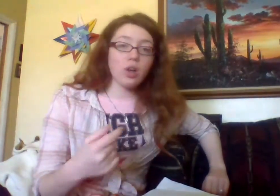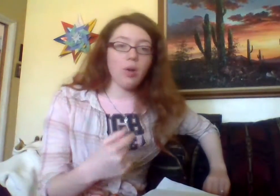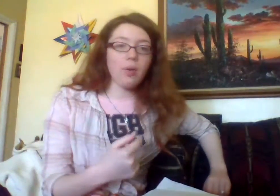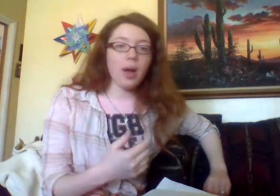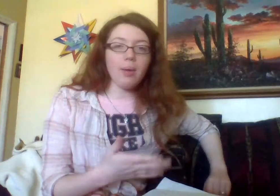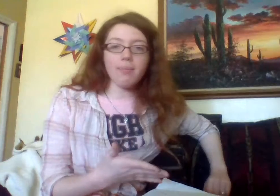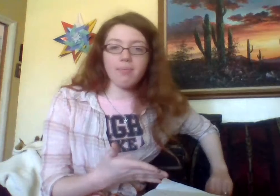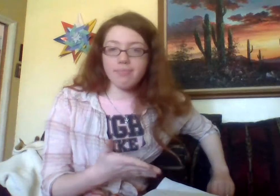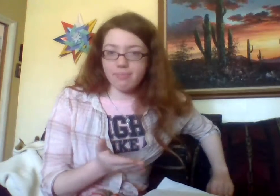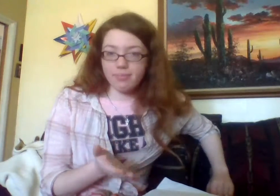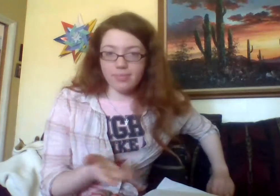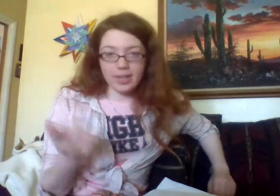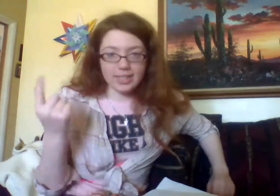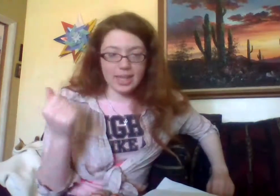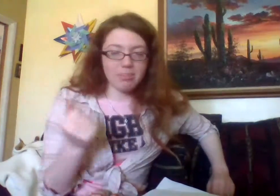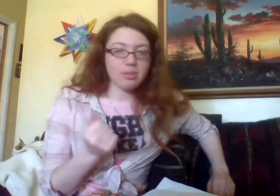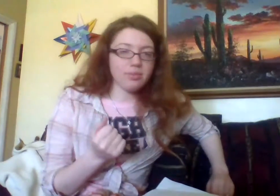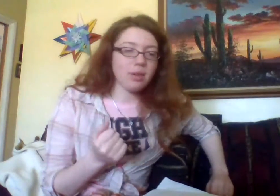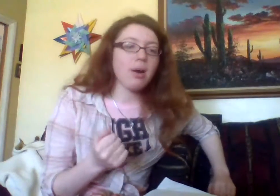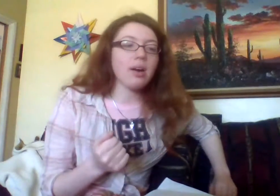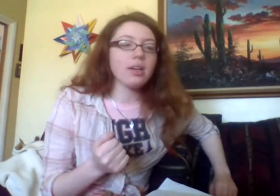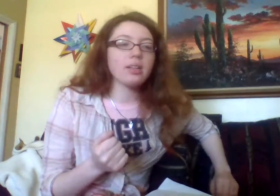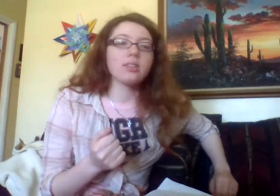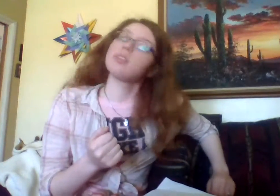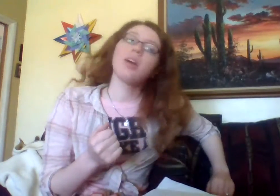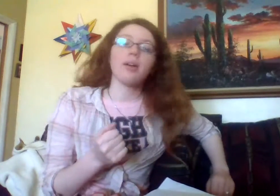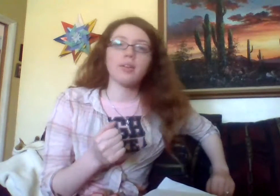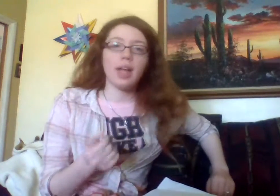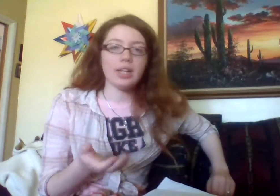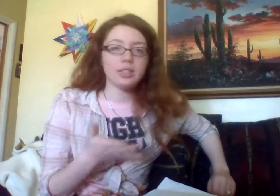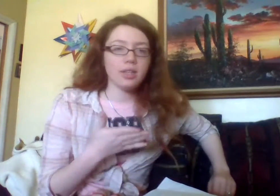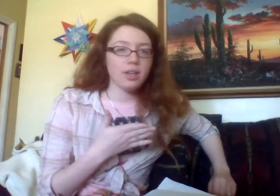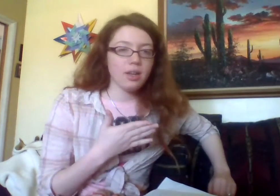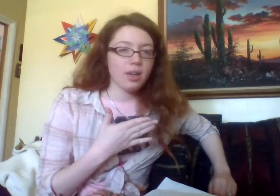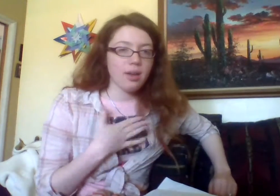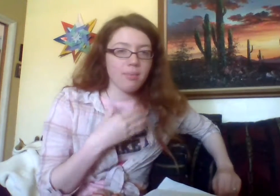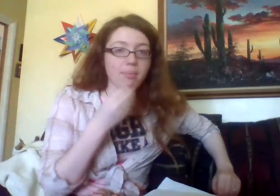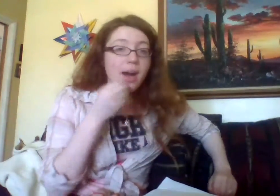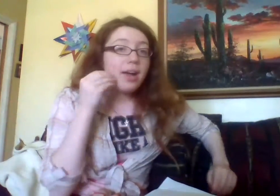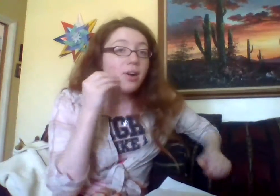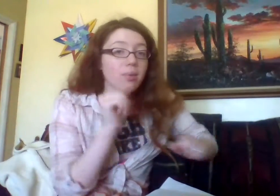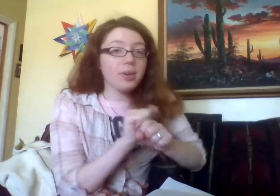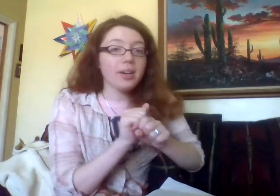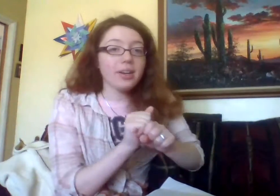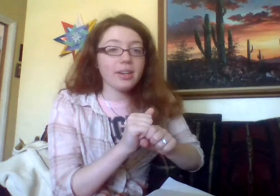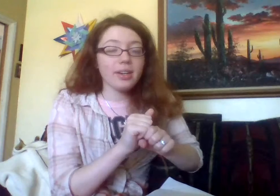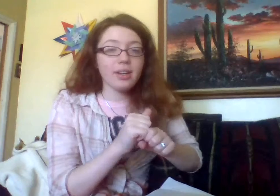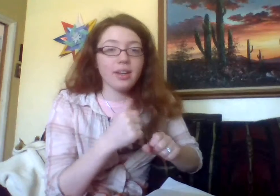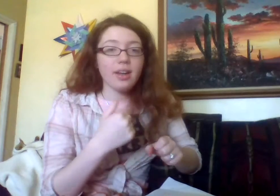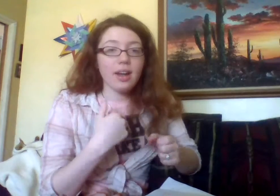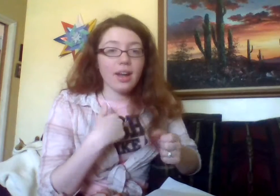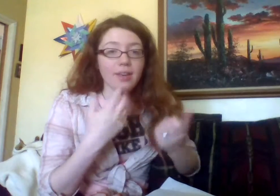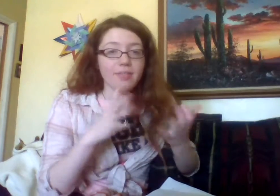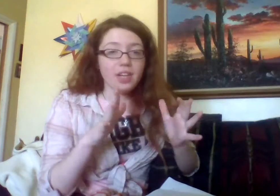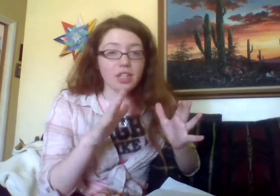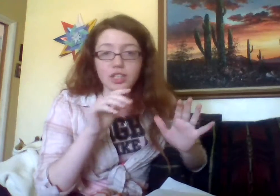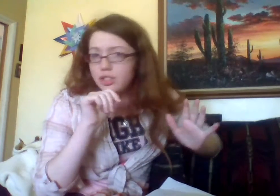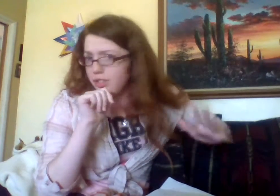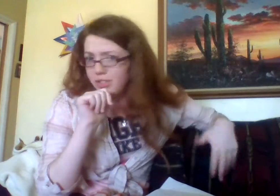So, one example from our class, my homework, I finished,